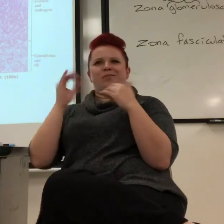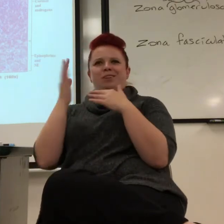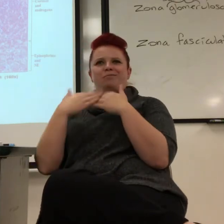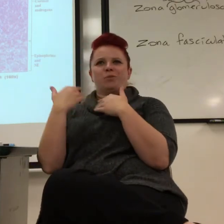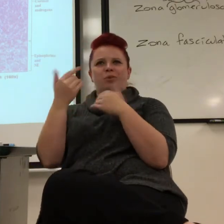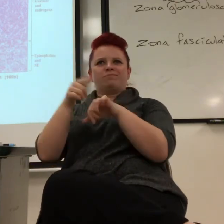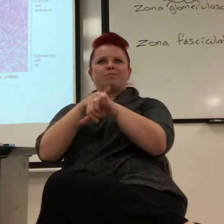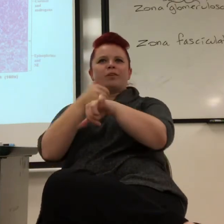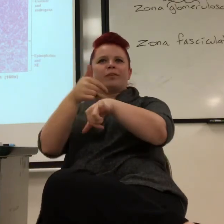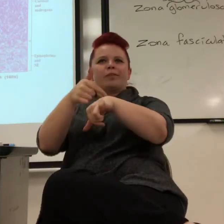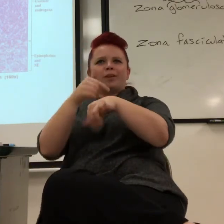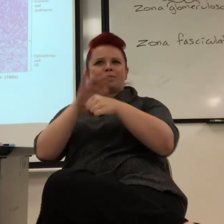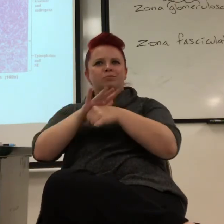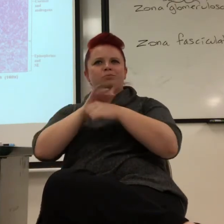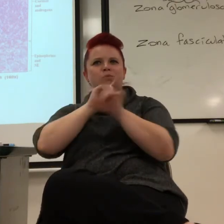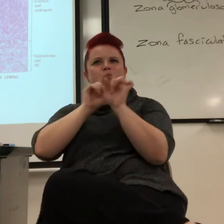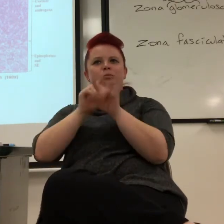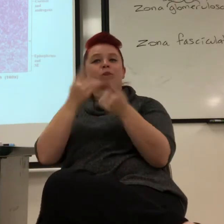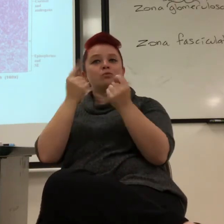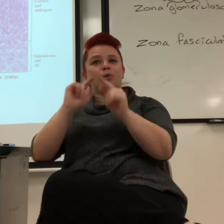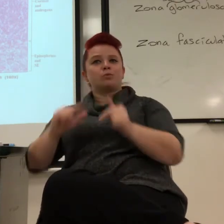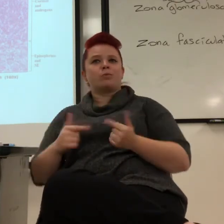response. You're trying to survive.